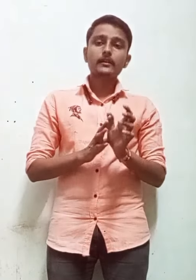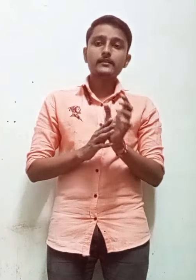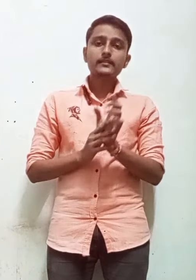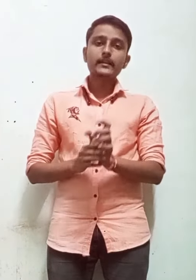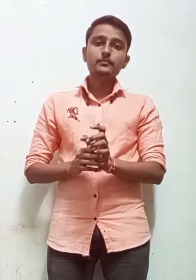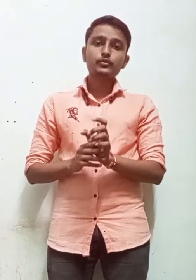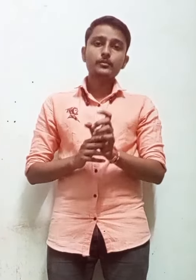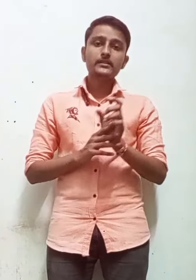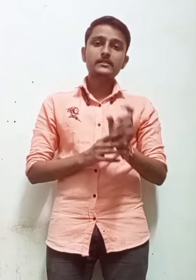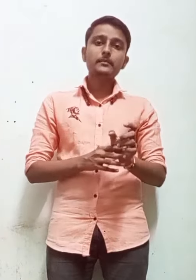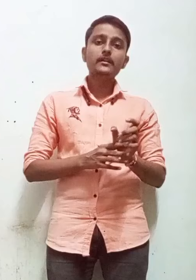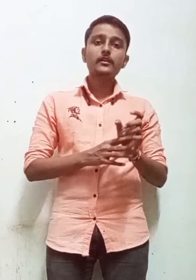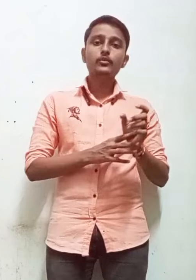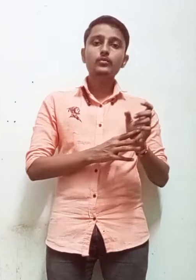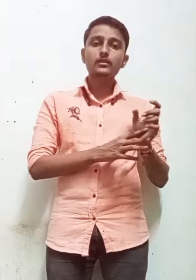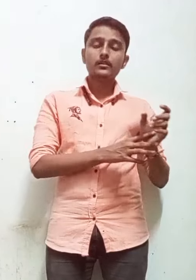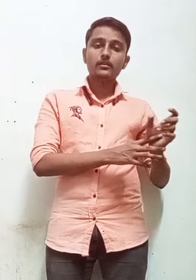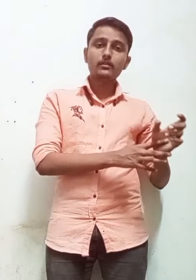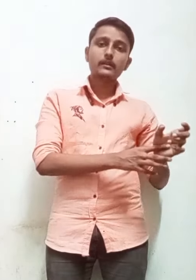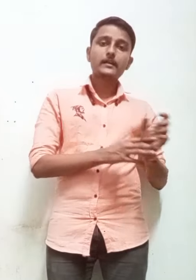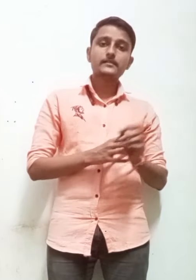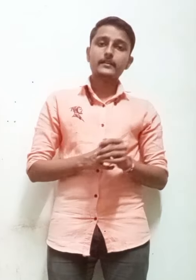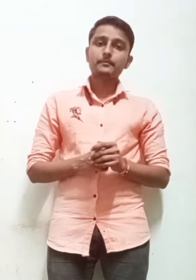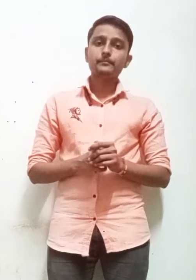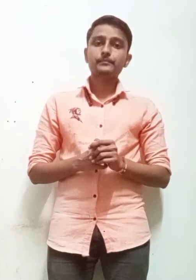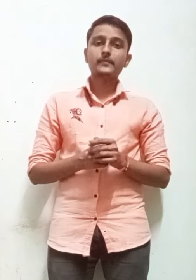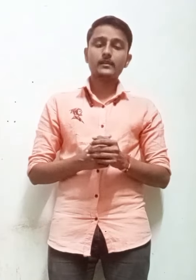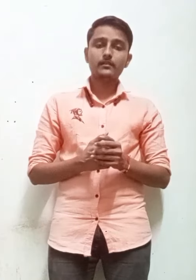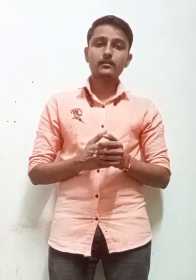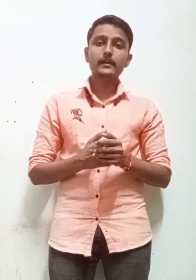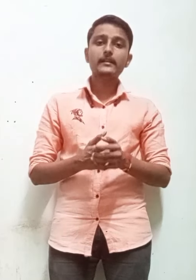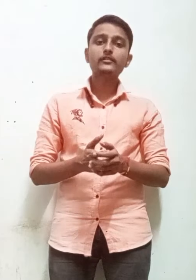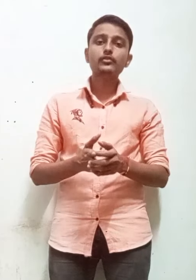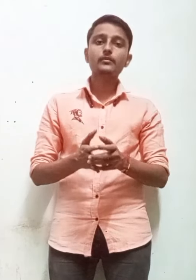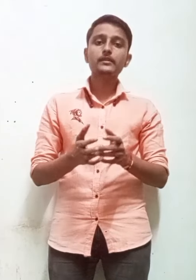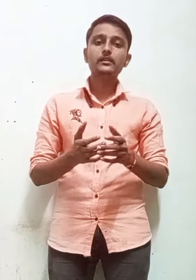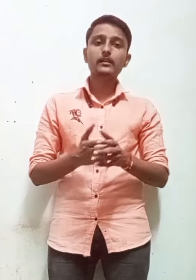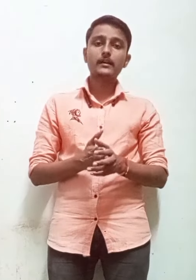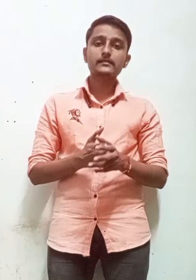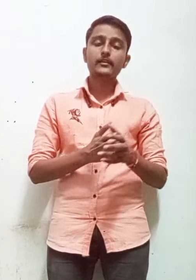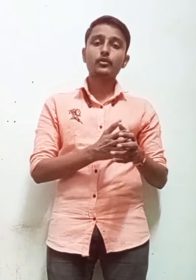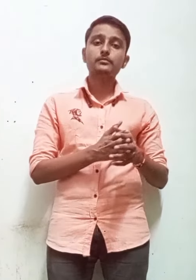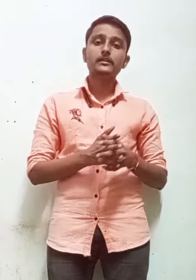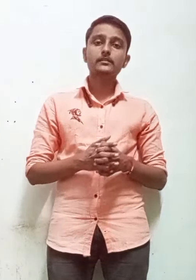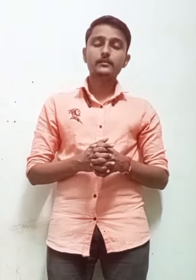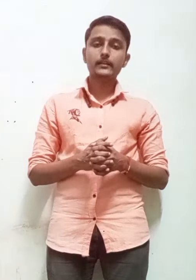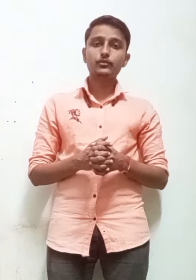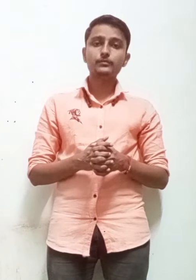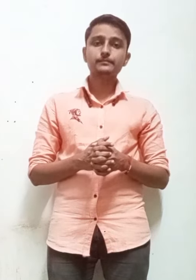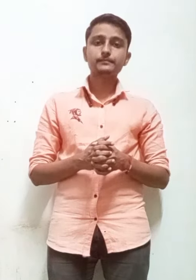its name should be similar to a class name. And that's all with the class and object. Thank you.